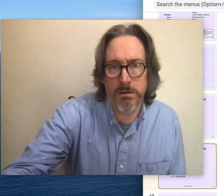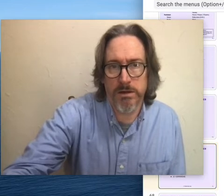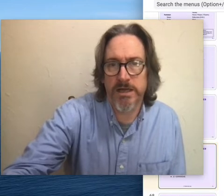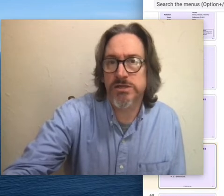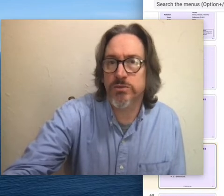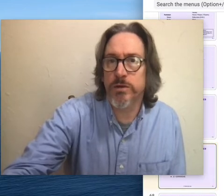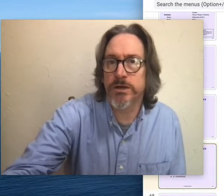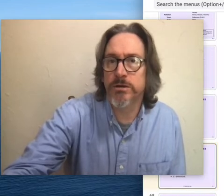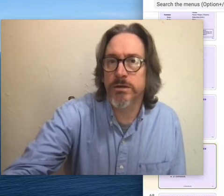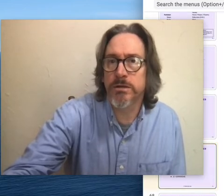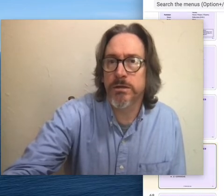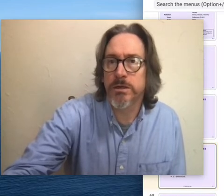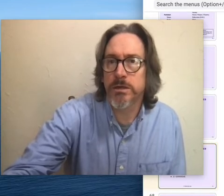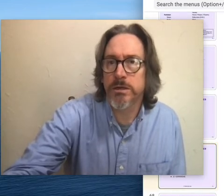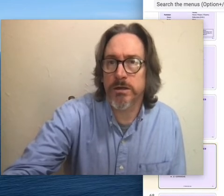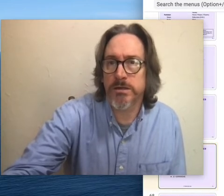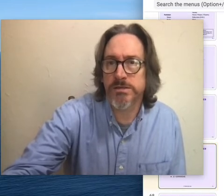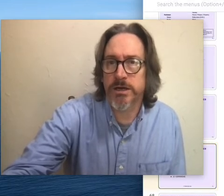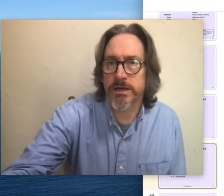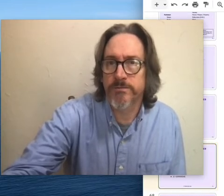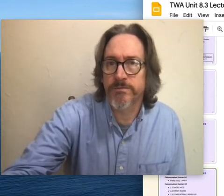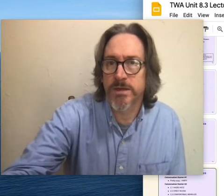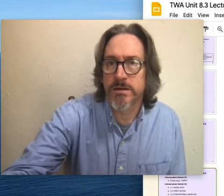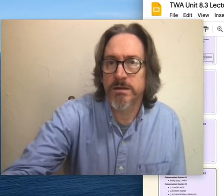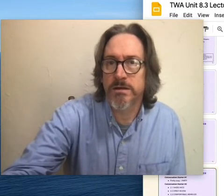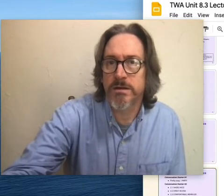Oh, that's weird. Hold on, sorry.